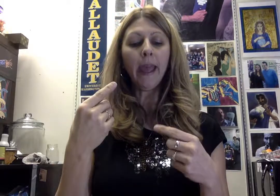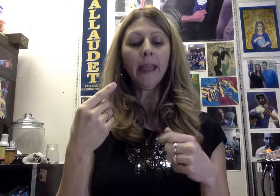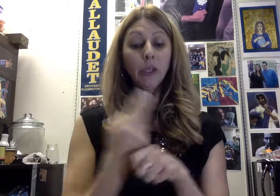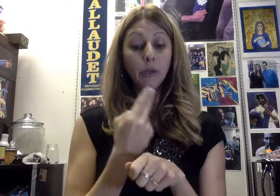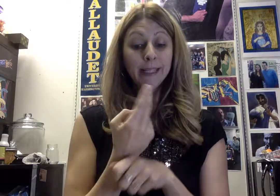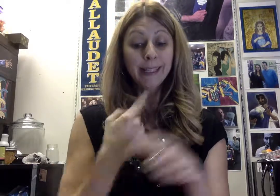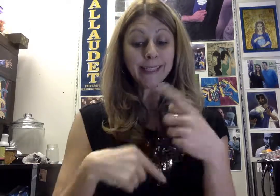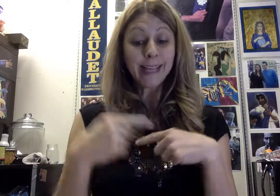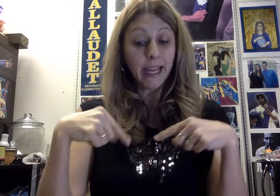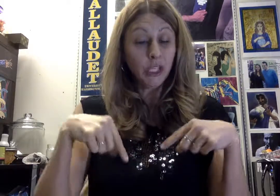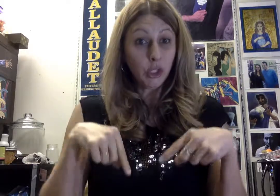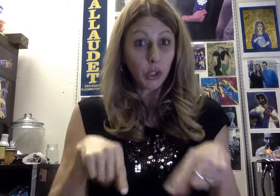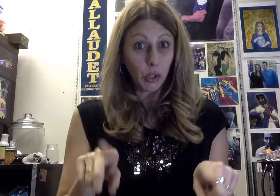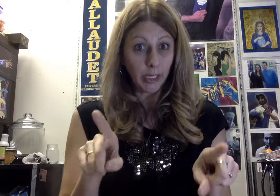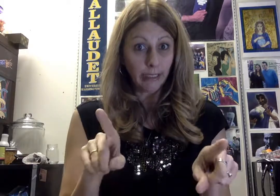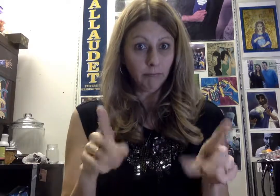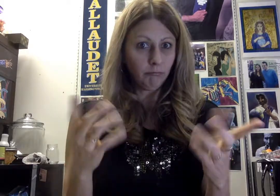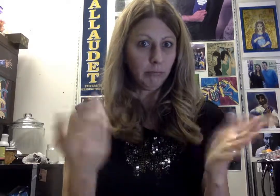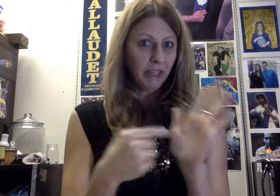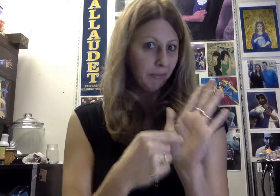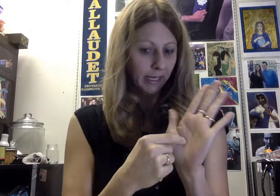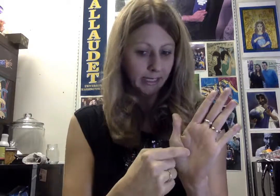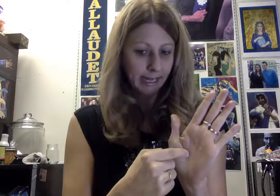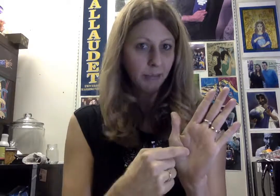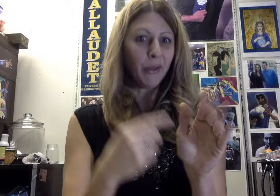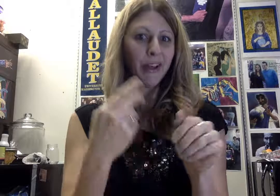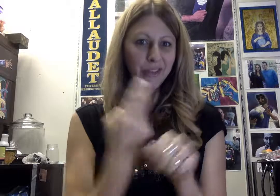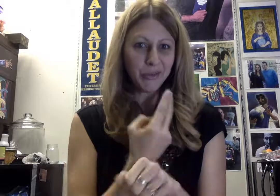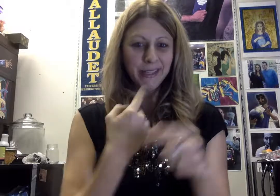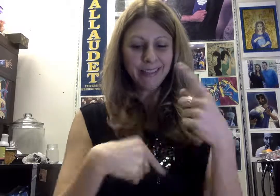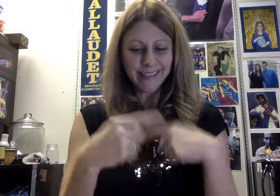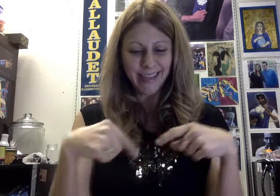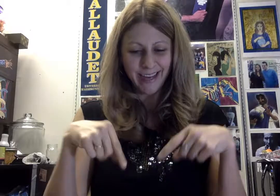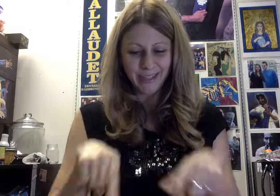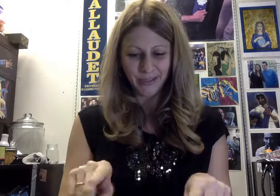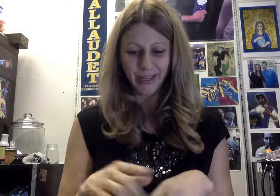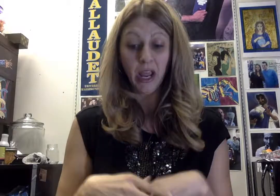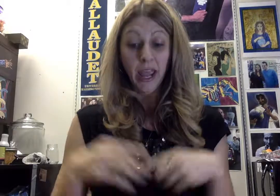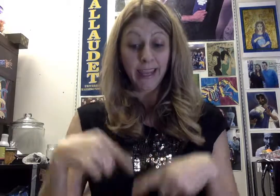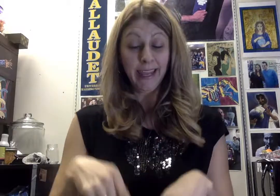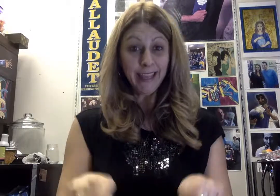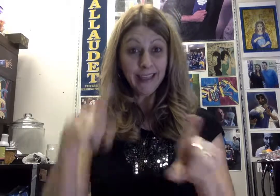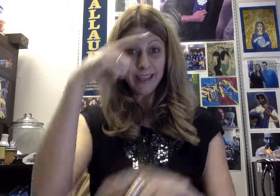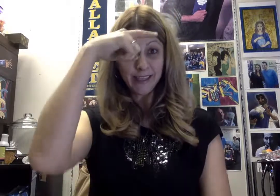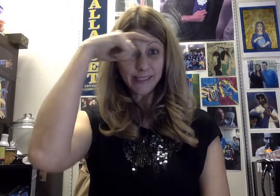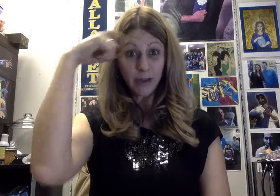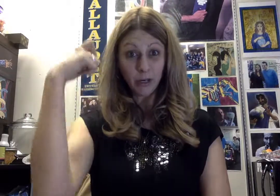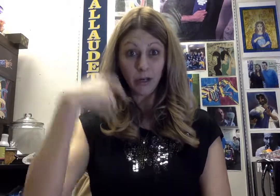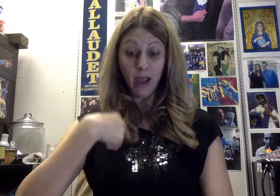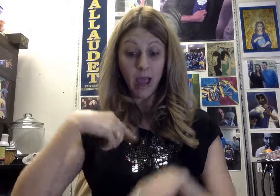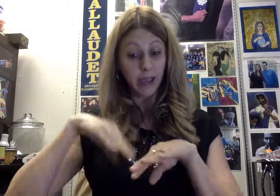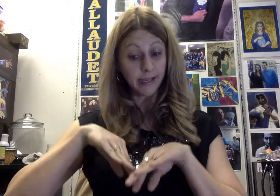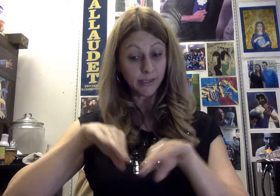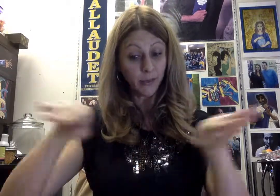When using the sign during, give me an example of using the sign during. In the summer, I